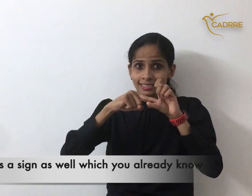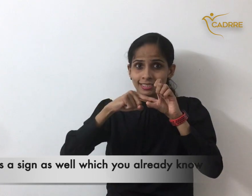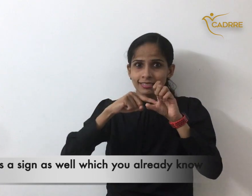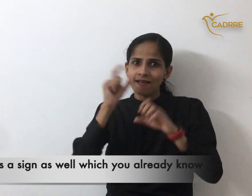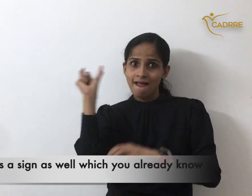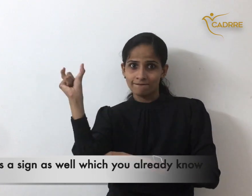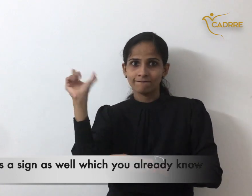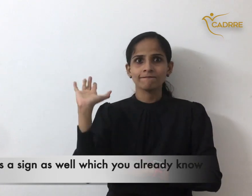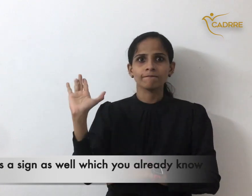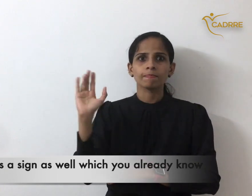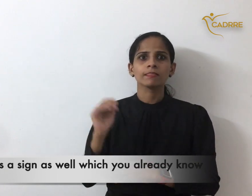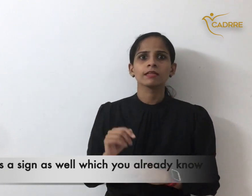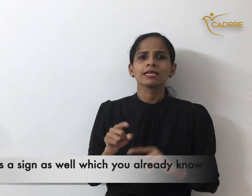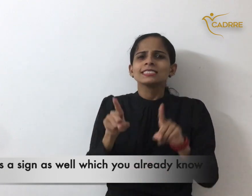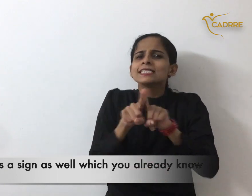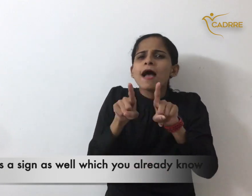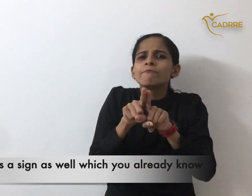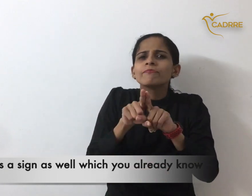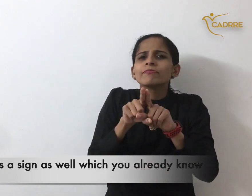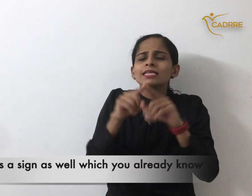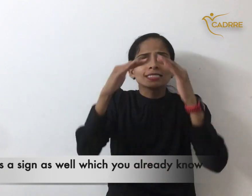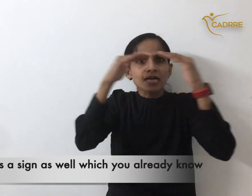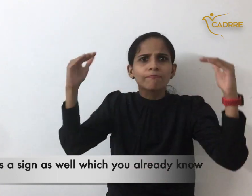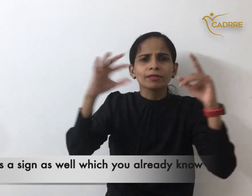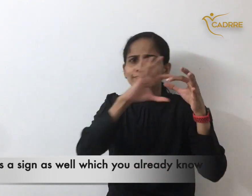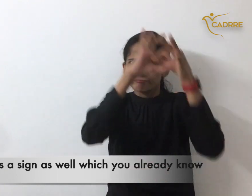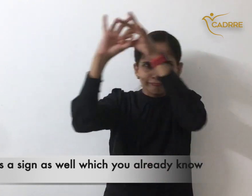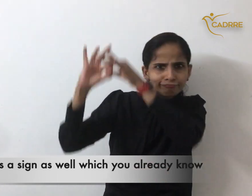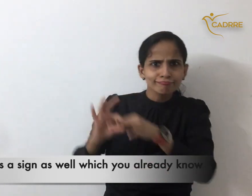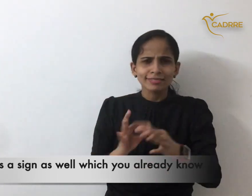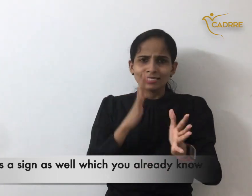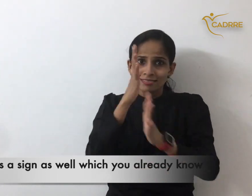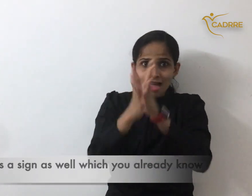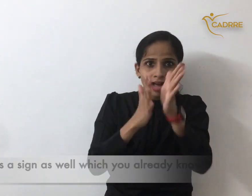And there is a sign as well, which you already know.